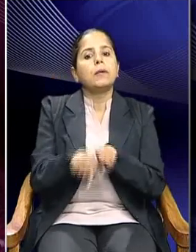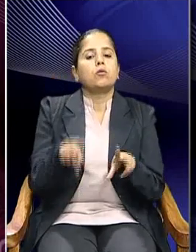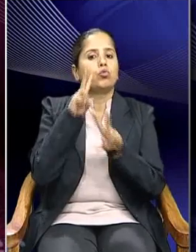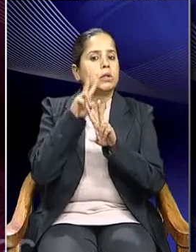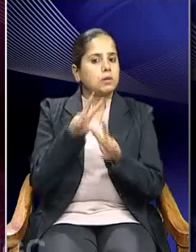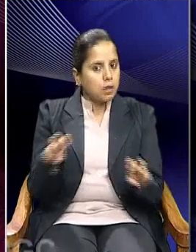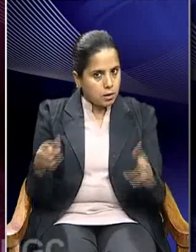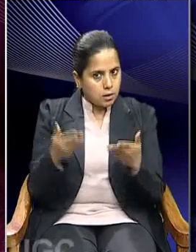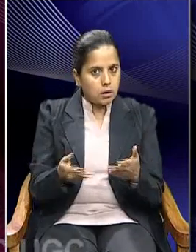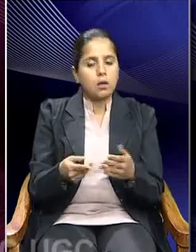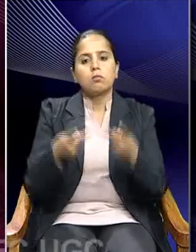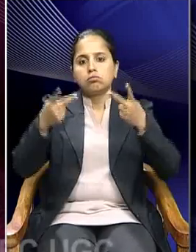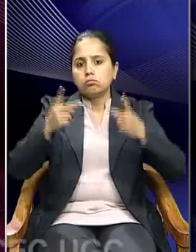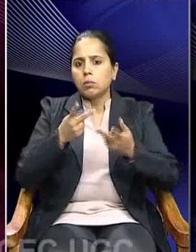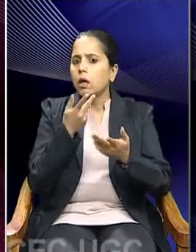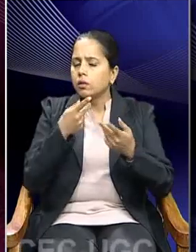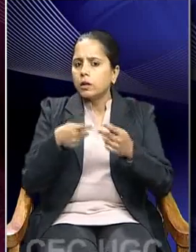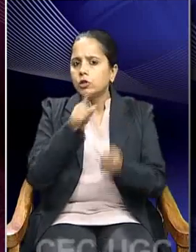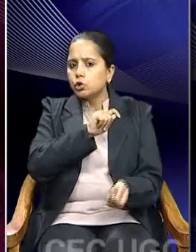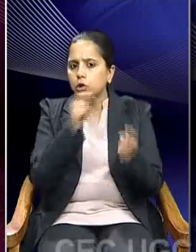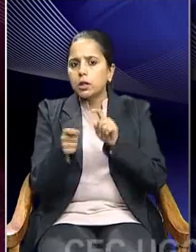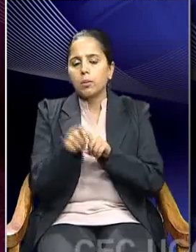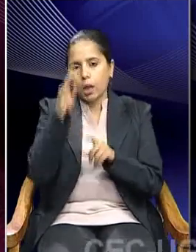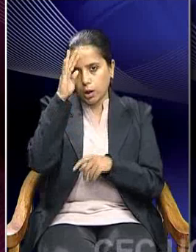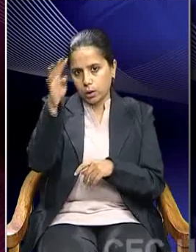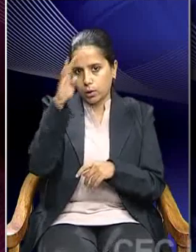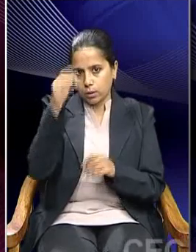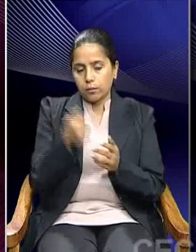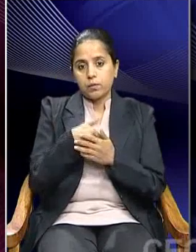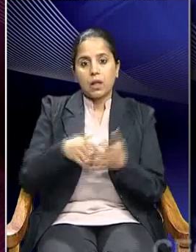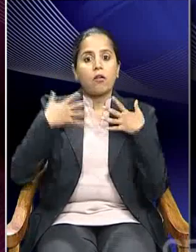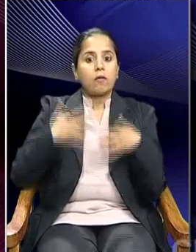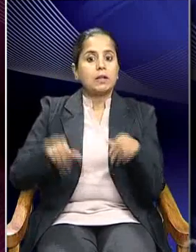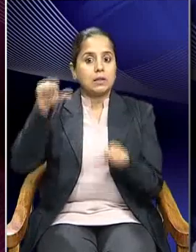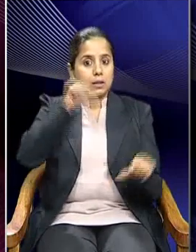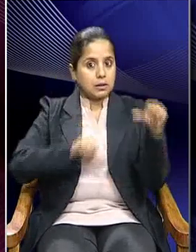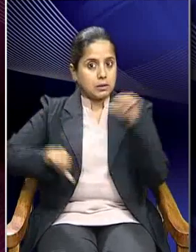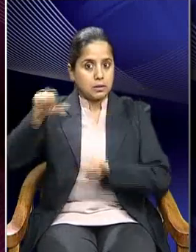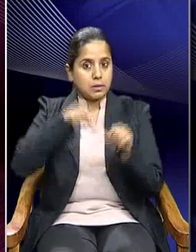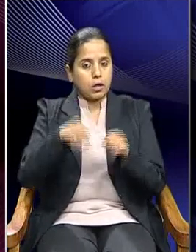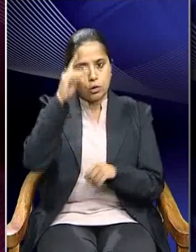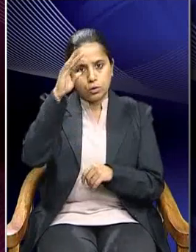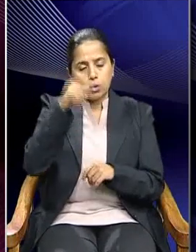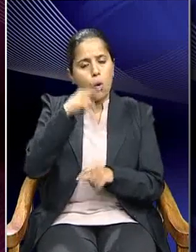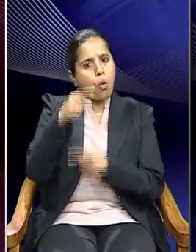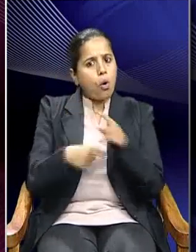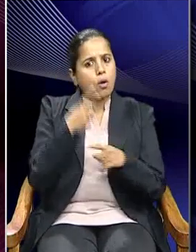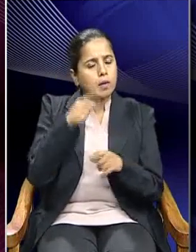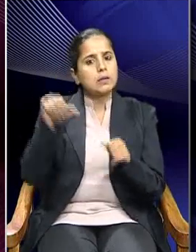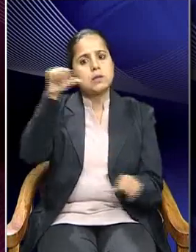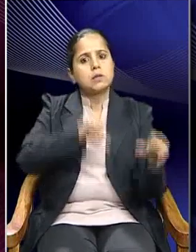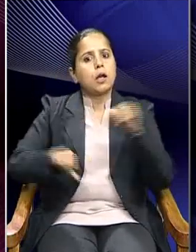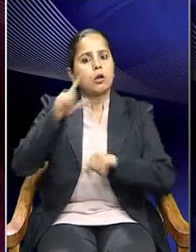research converts into a theory. So, in physical sciences, theories are always